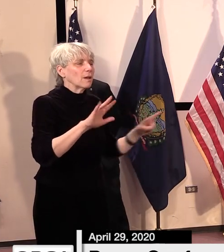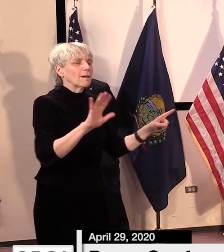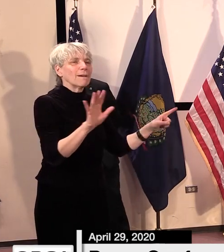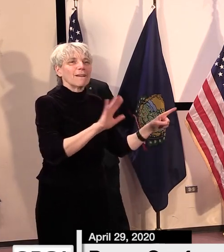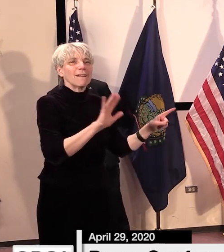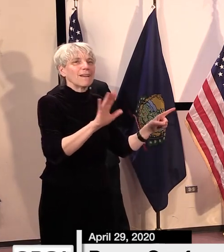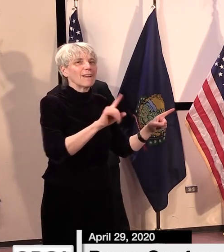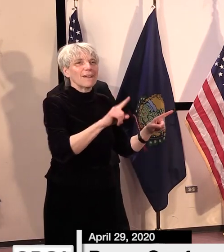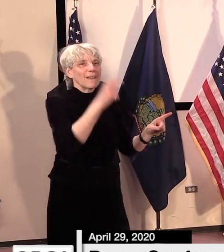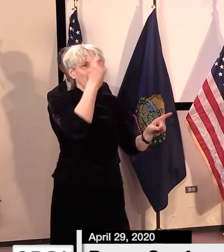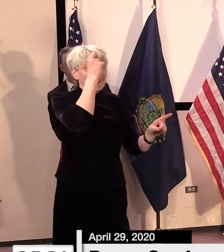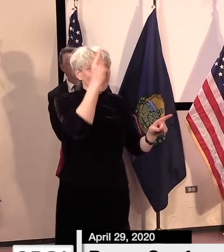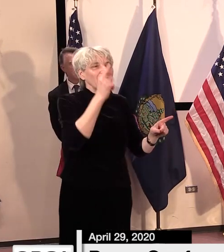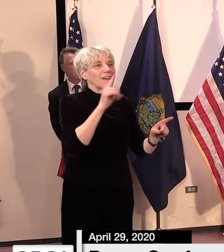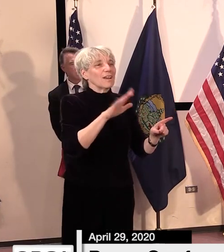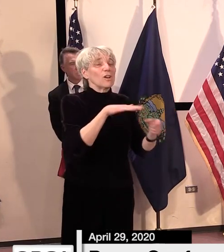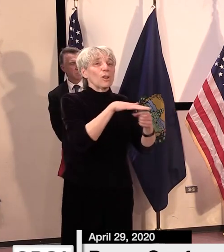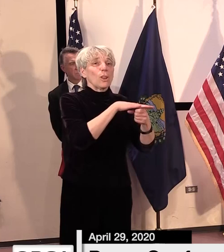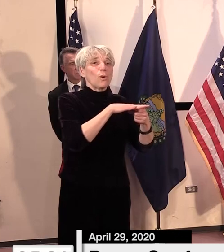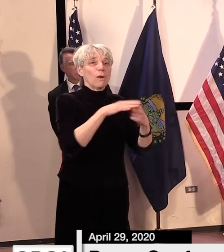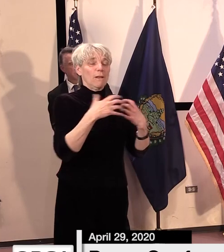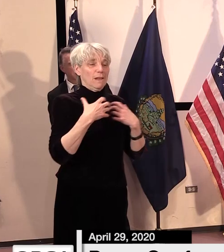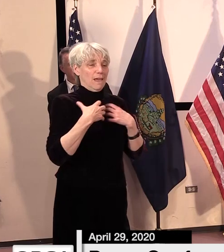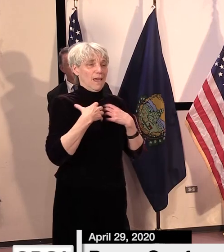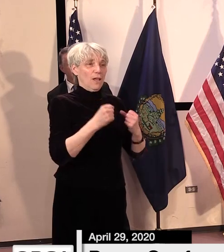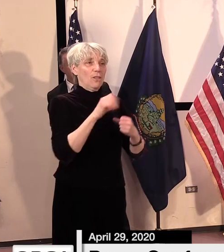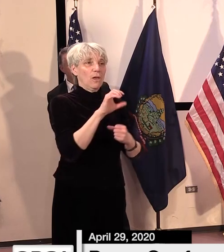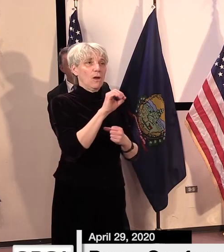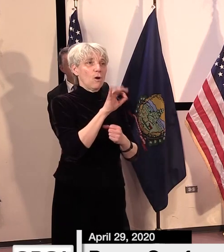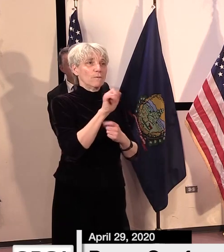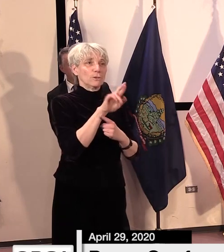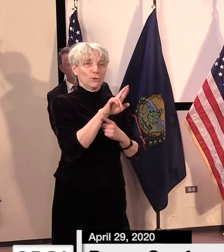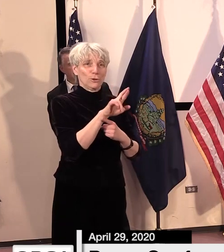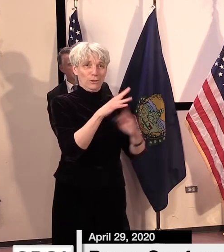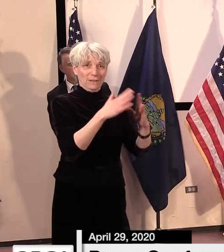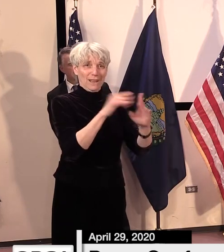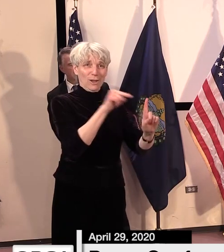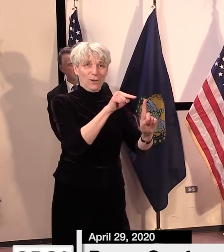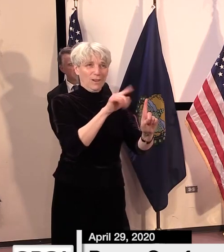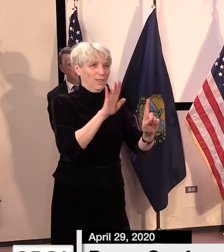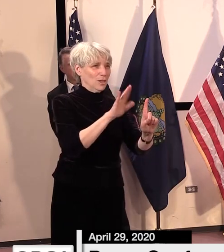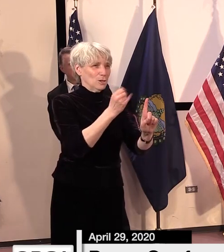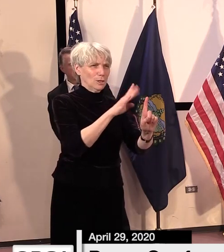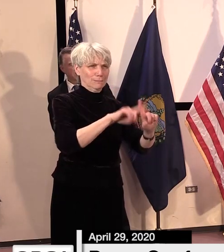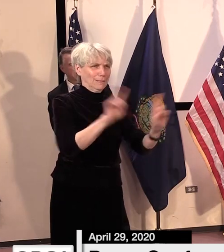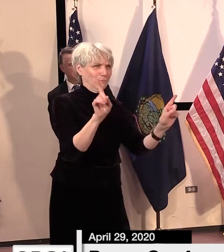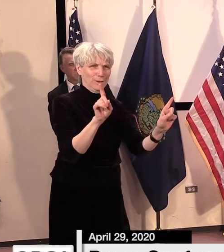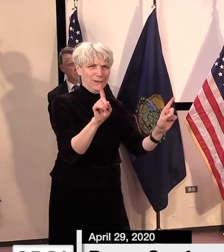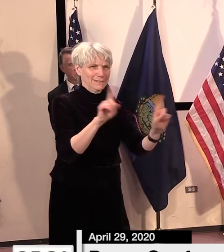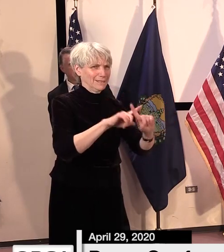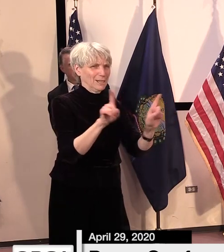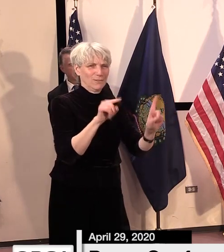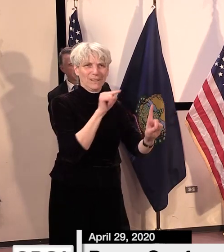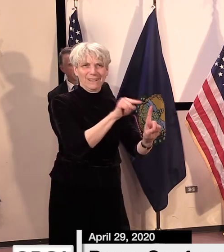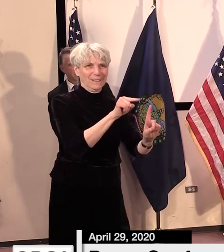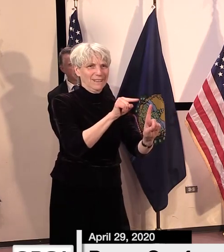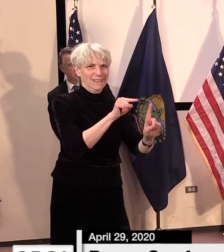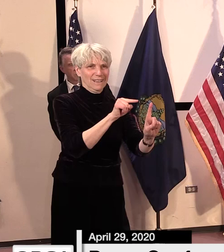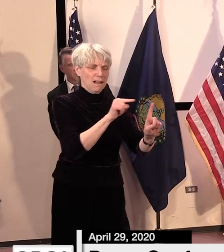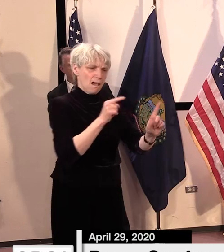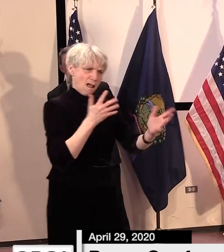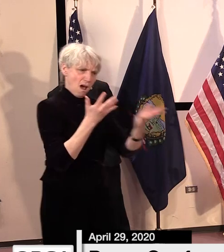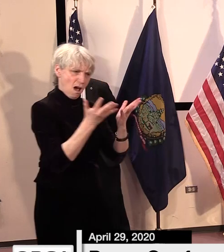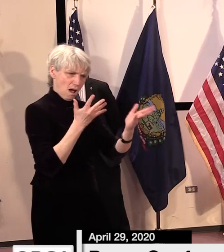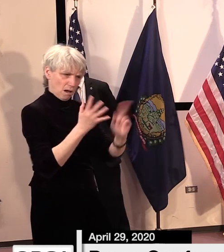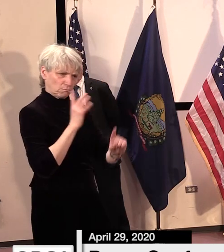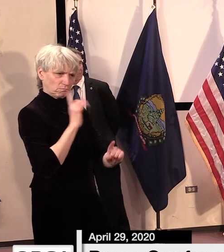of the local town health officer. They have a very discreet, specific job description, and this is not generally part of it. They're